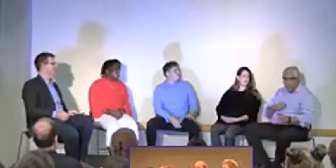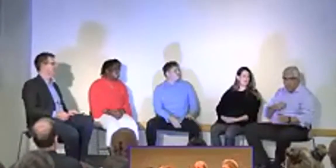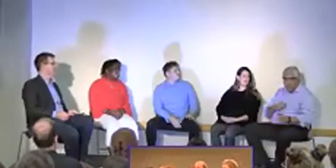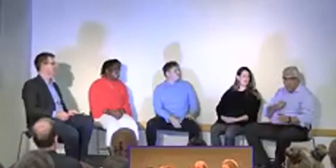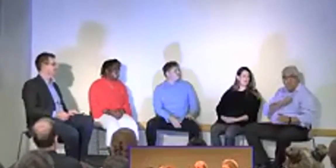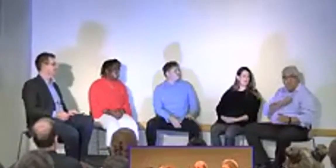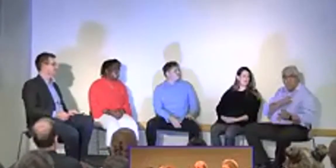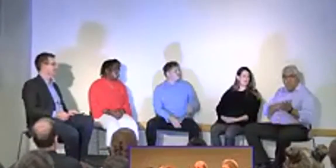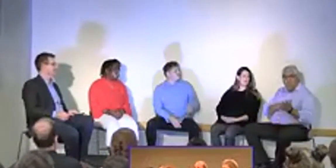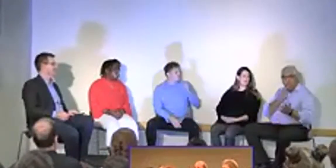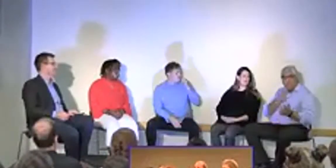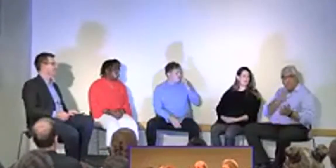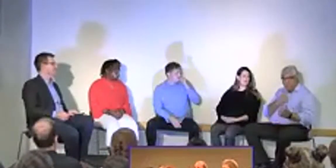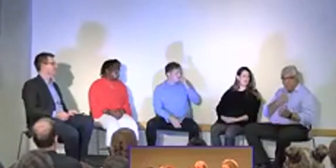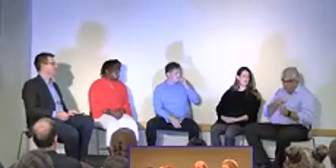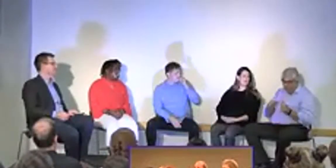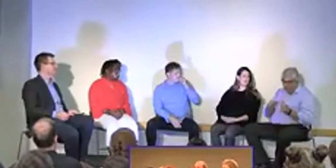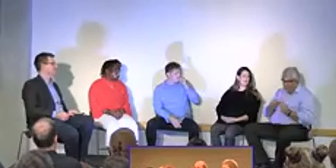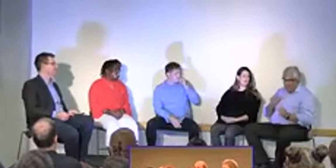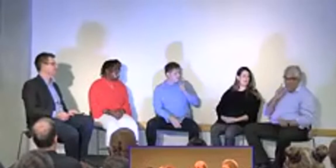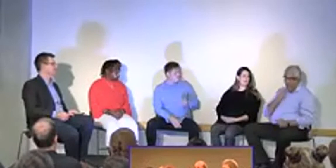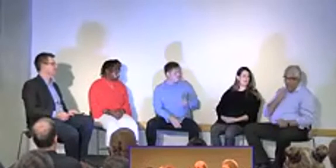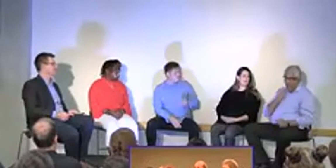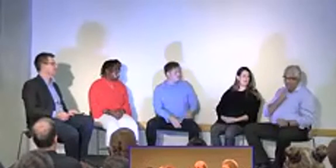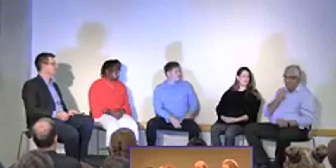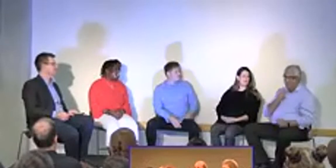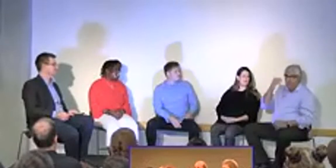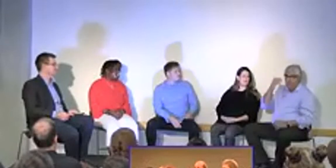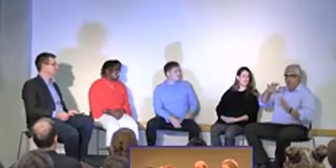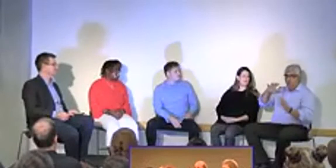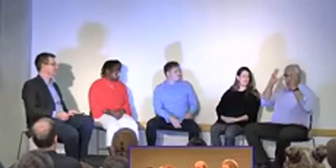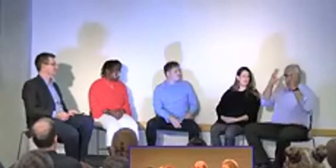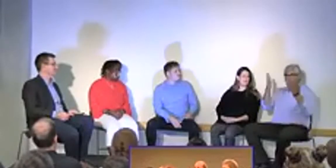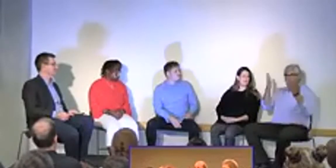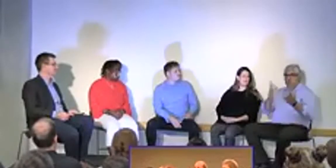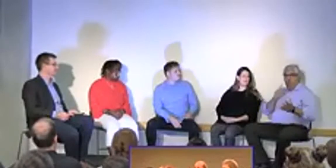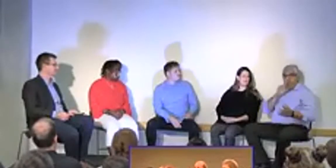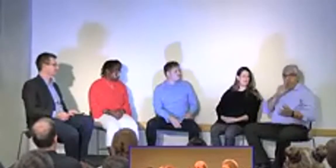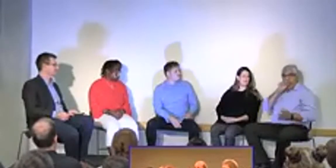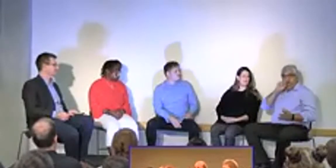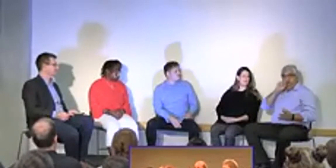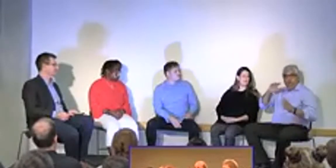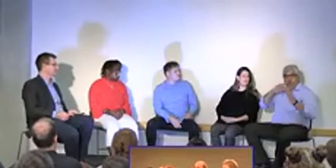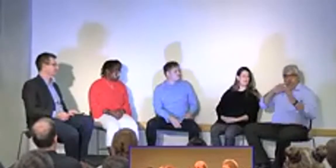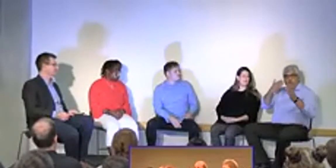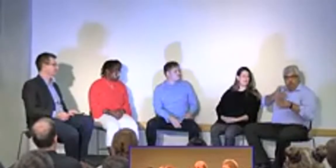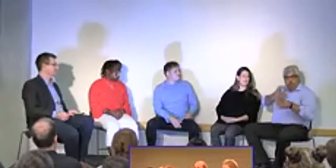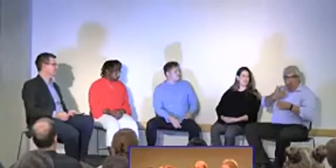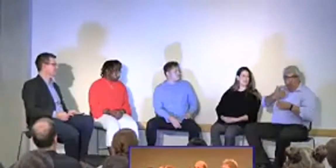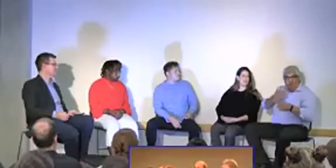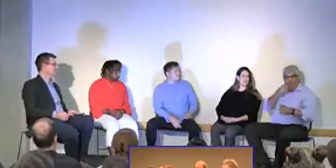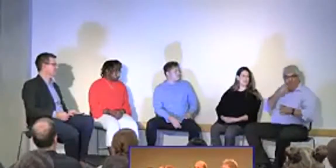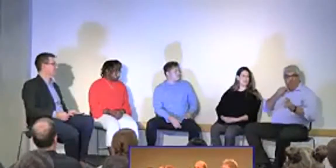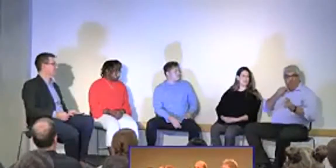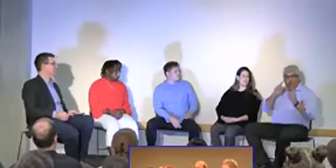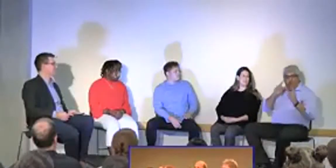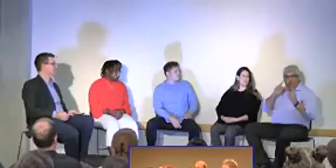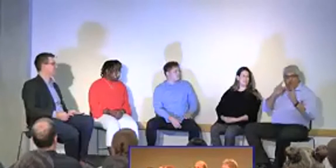my parents weren't that pleased with me because they did think that if I didn't sign, I'd be able